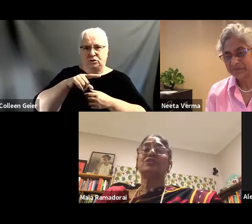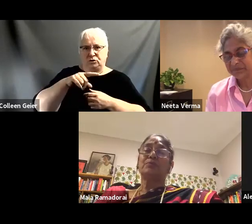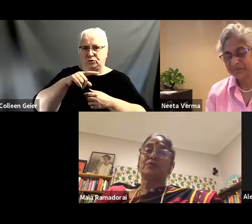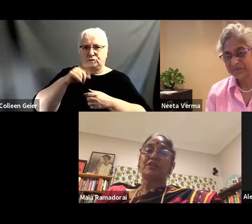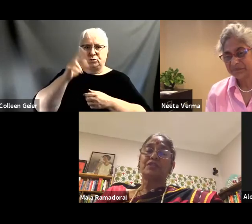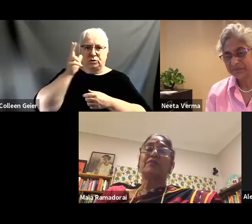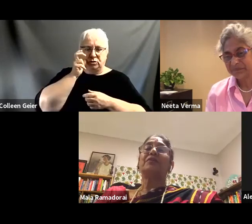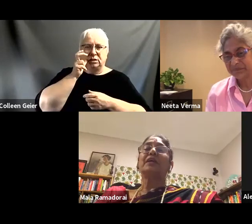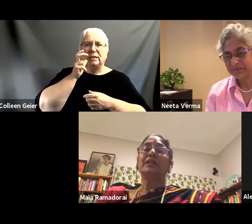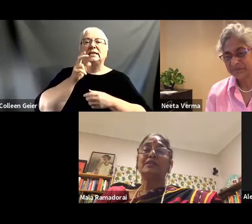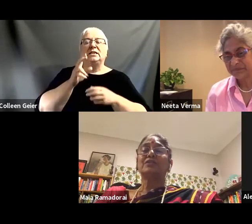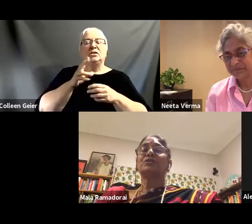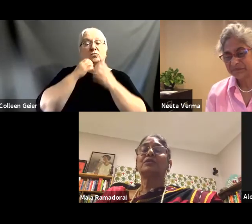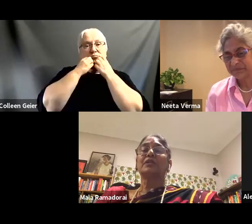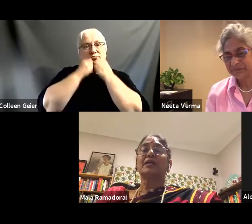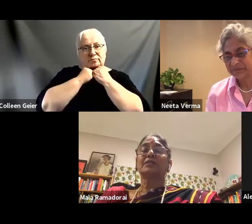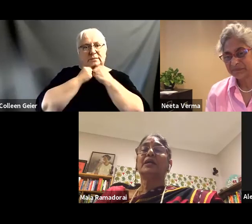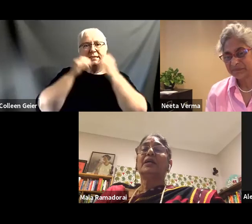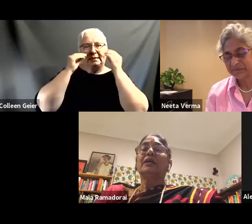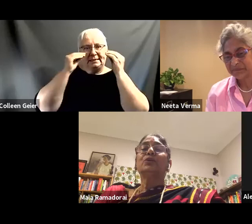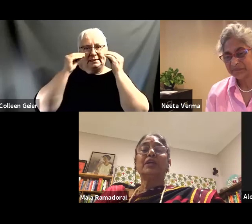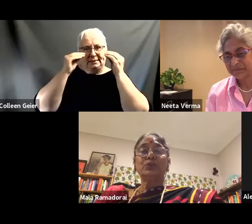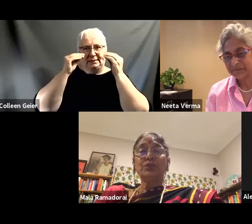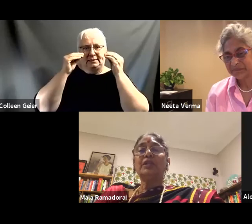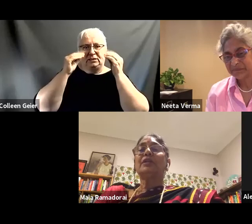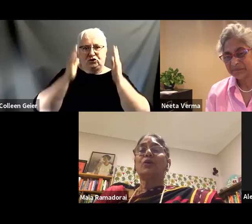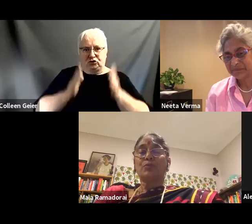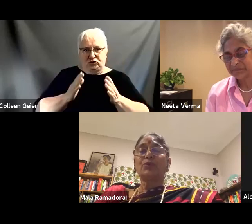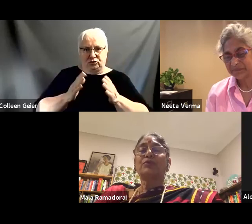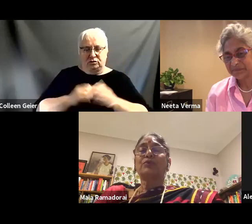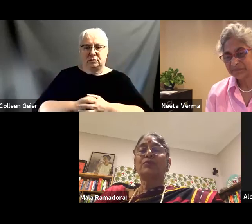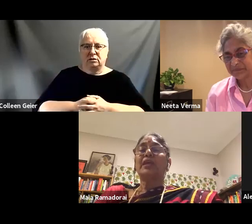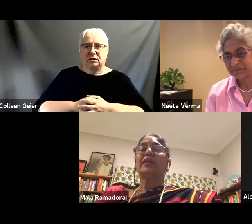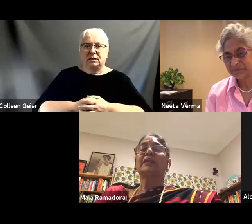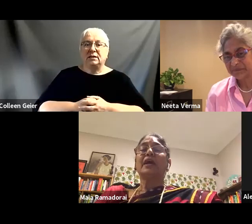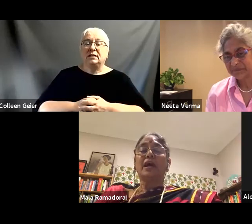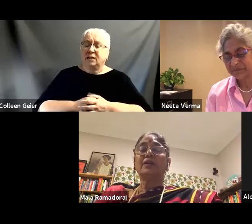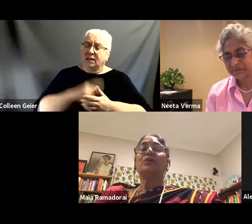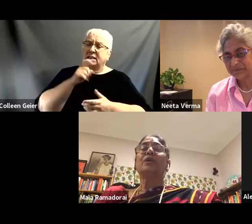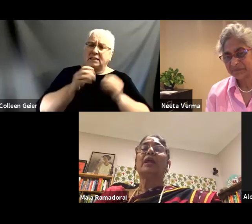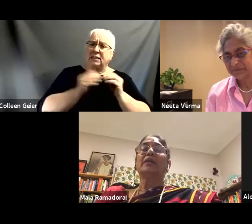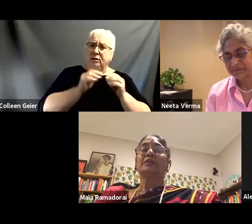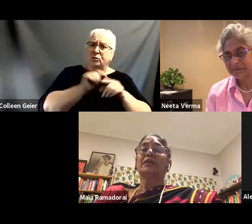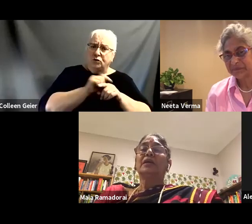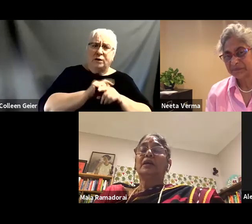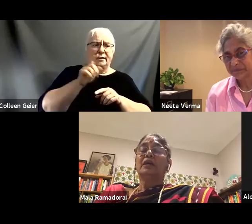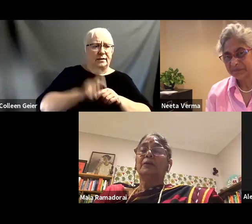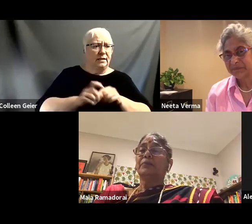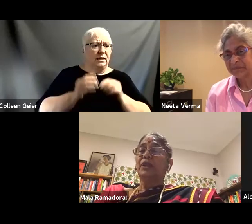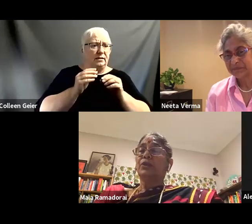the teaching profession. They've really risen to the task, though they do need a lot more of training, and they are looking at